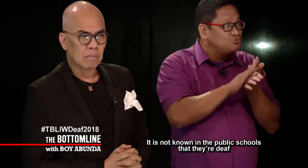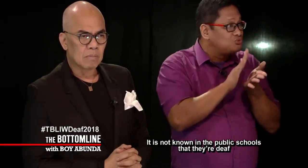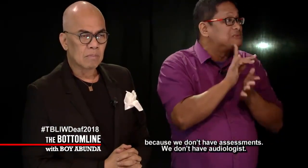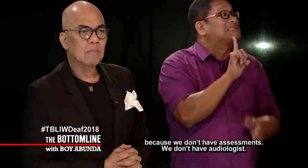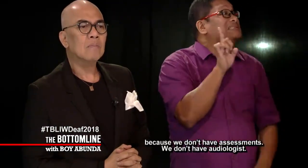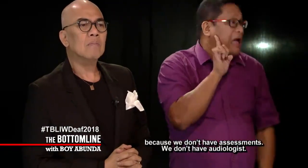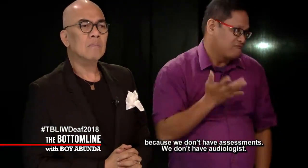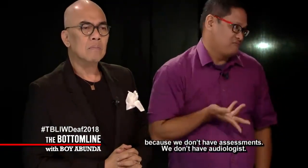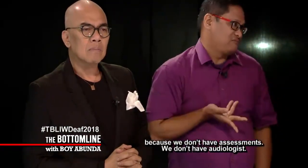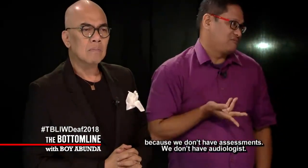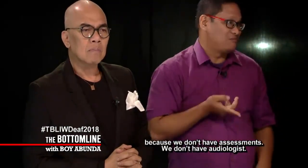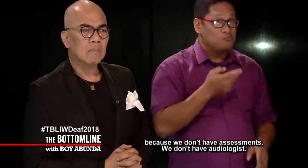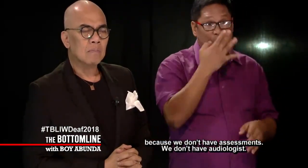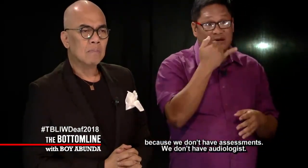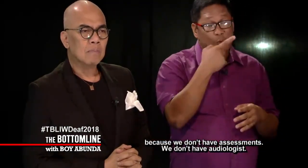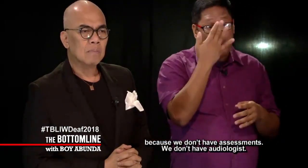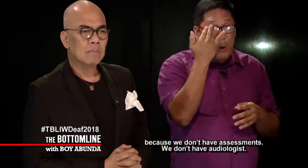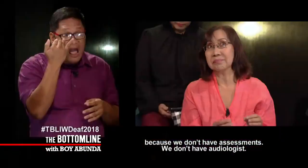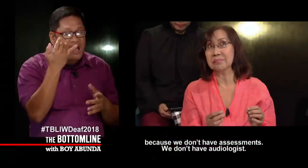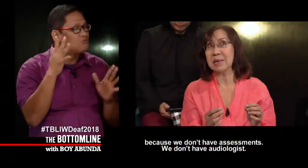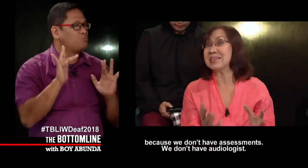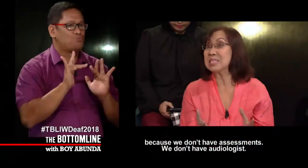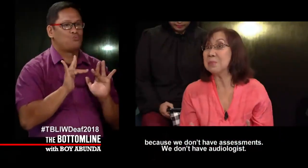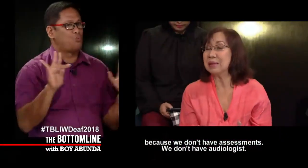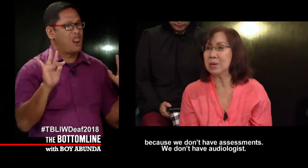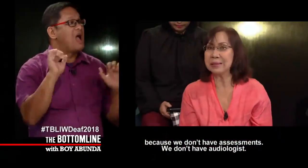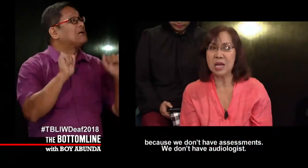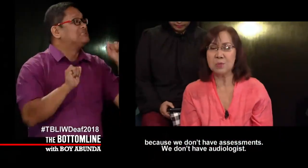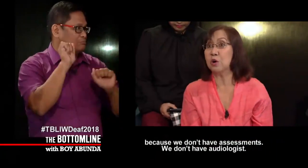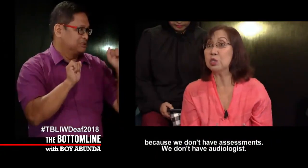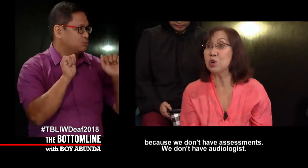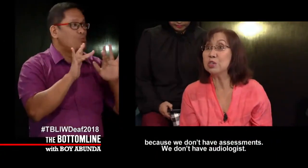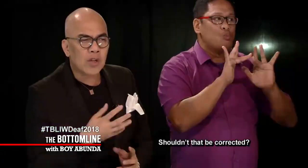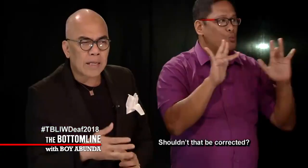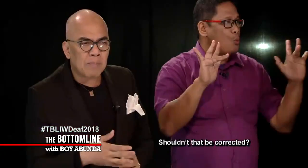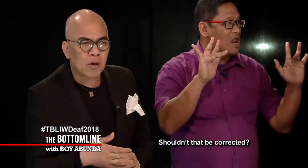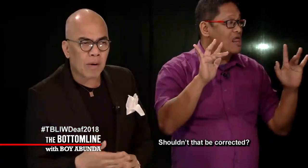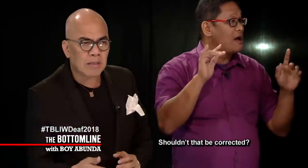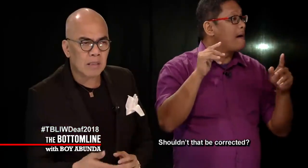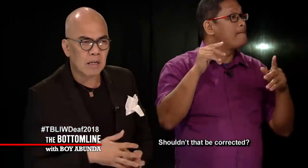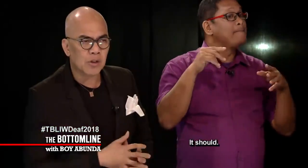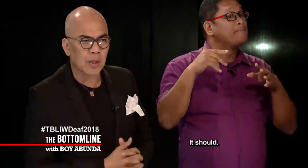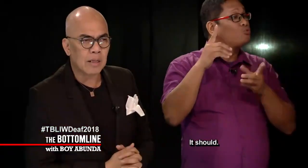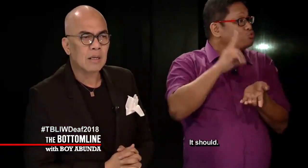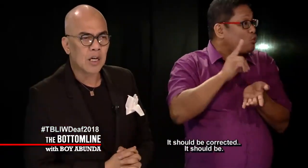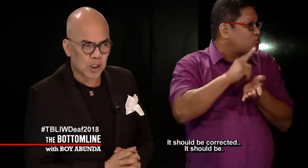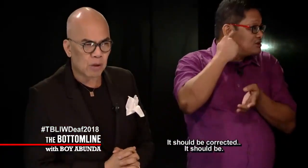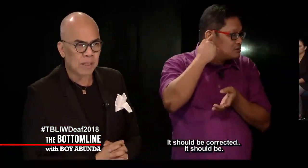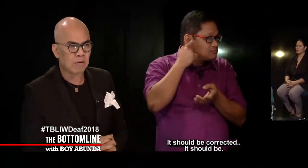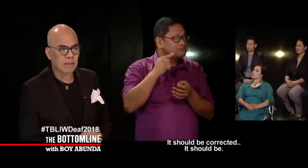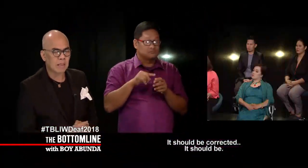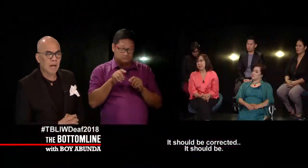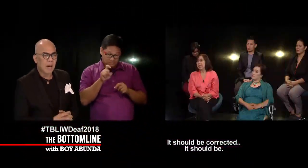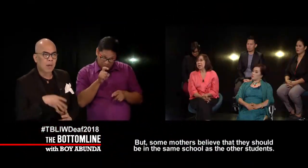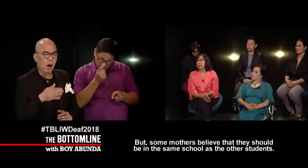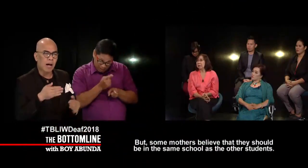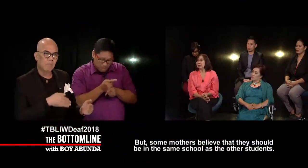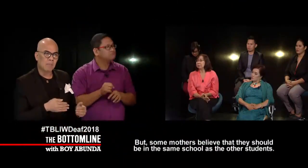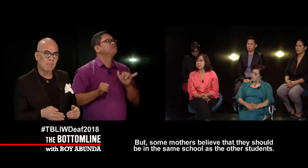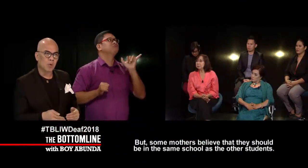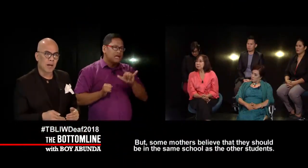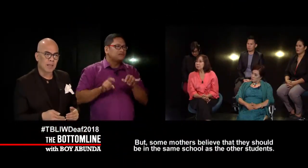deaf dahil wala tayong assessment, wala tayong mga audiologists. Should that be corrected, Julie? It should. It should be It corrected. should be.